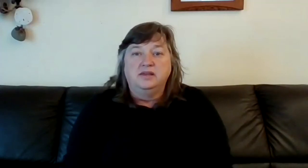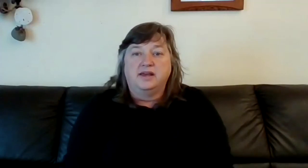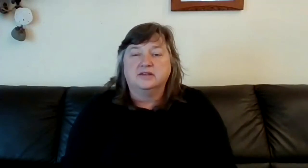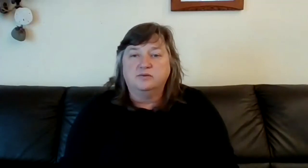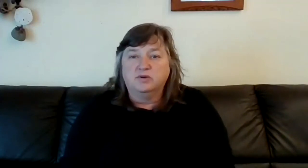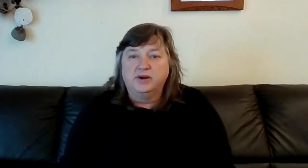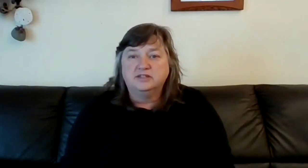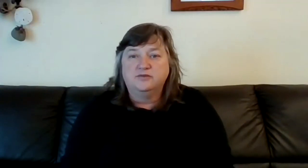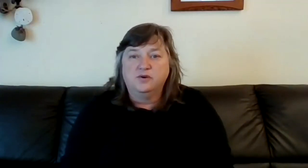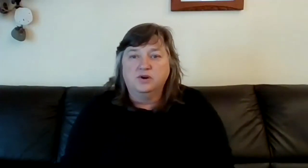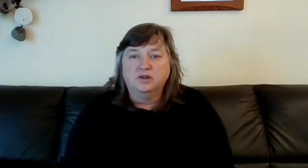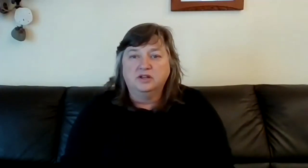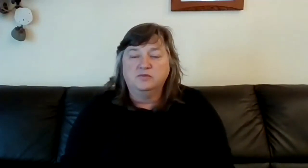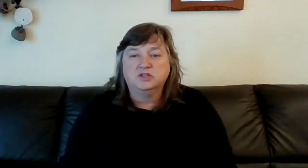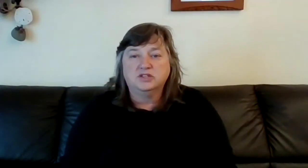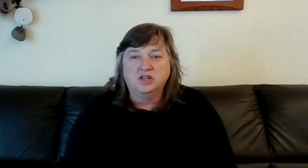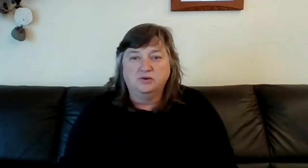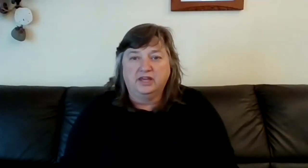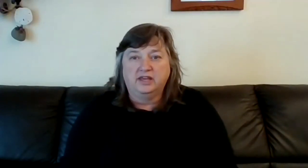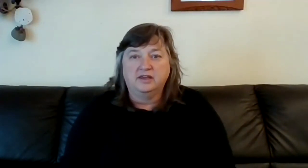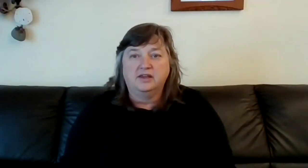yes, a request for a little more slowly.